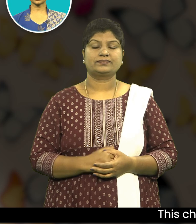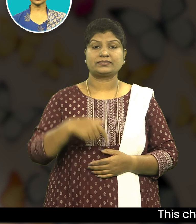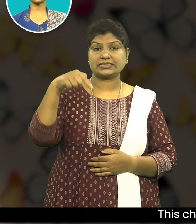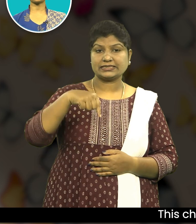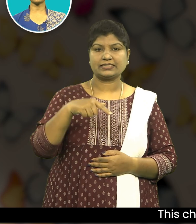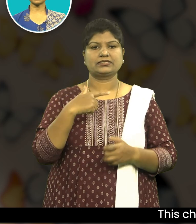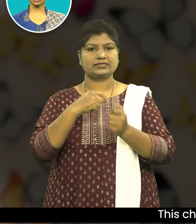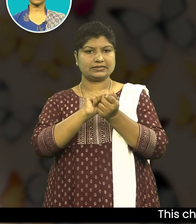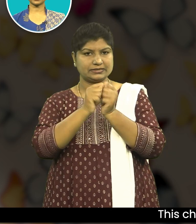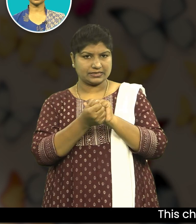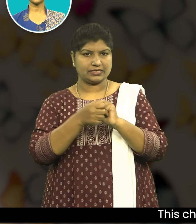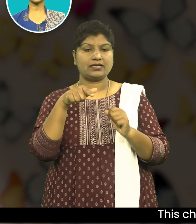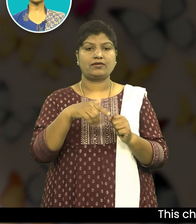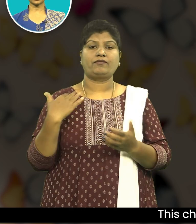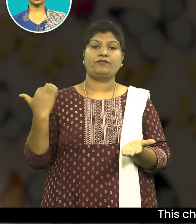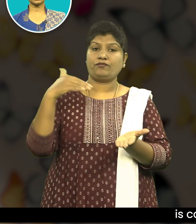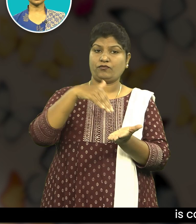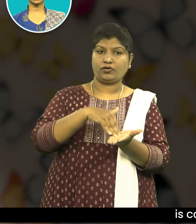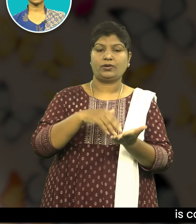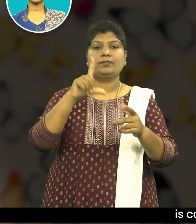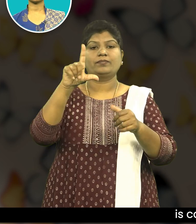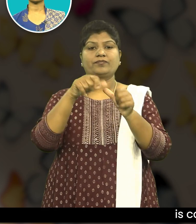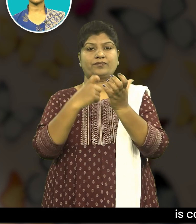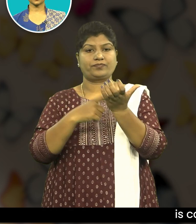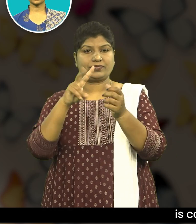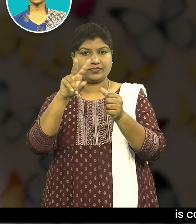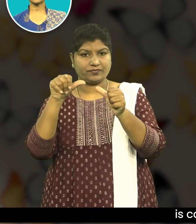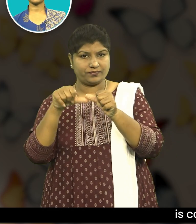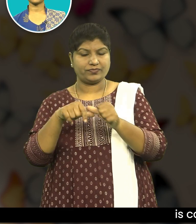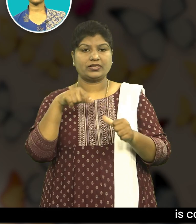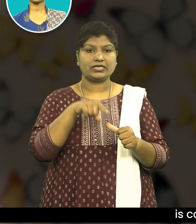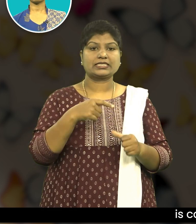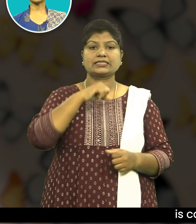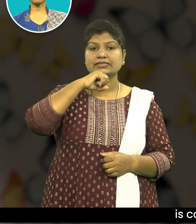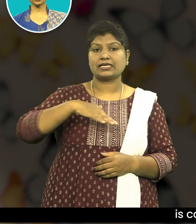This change from larva to adult is called